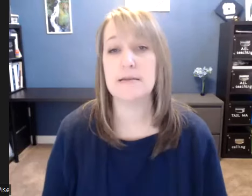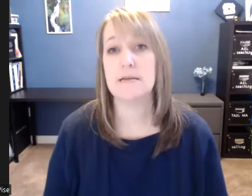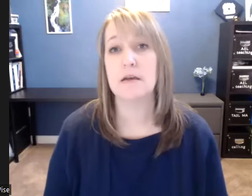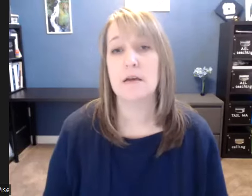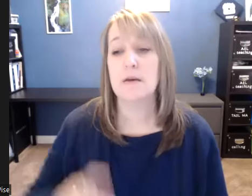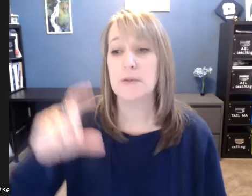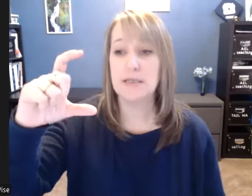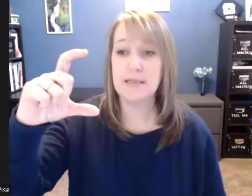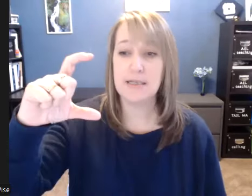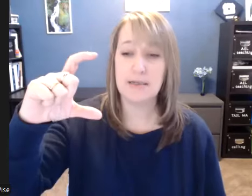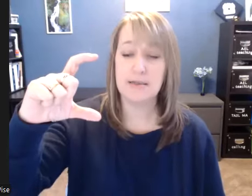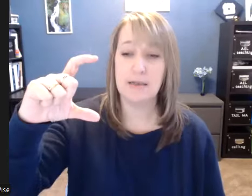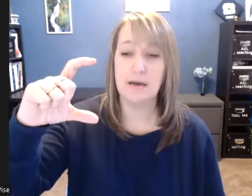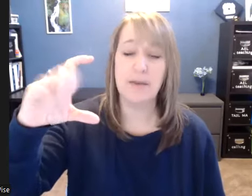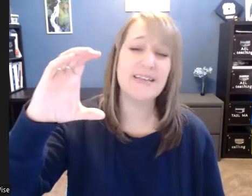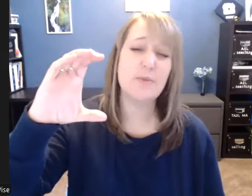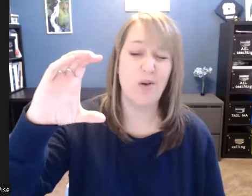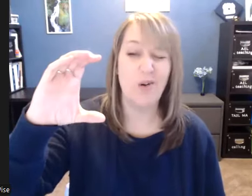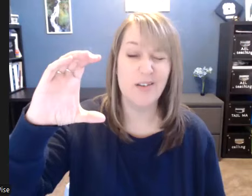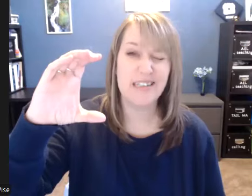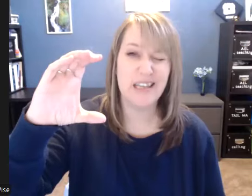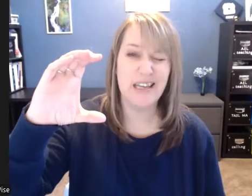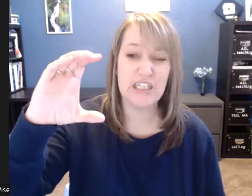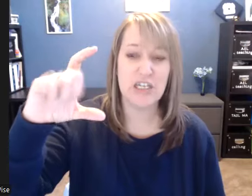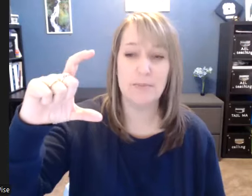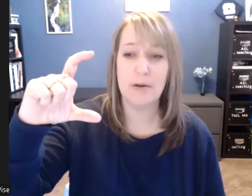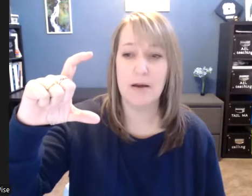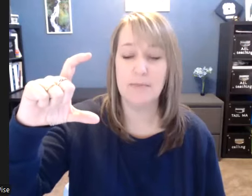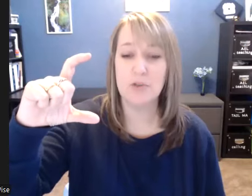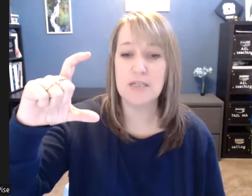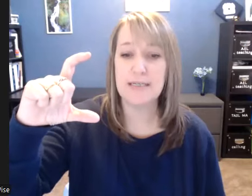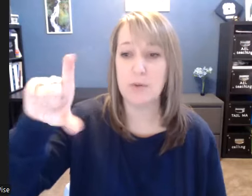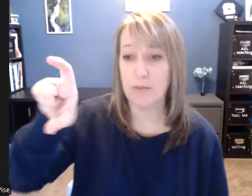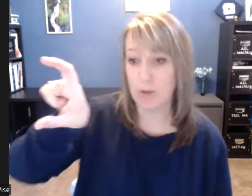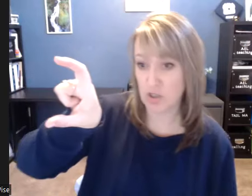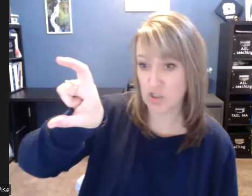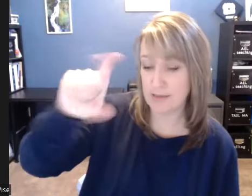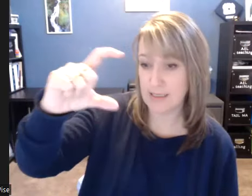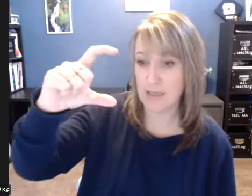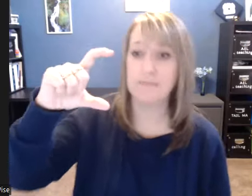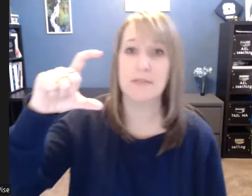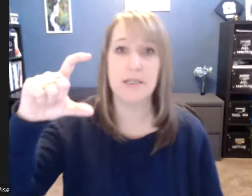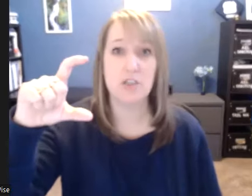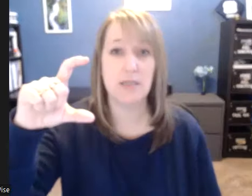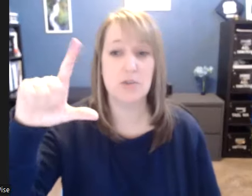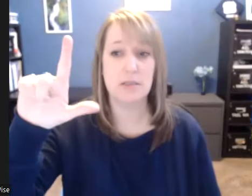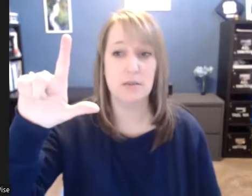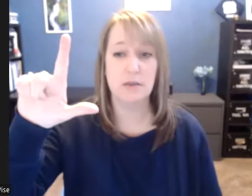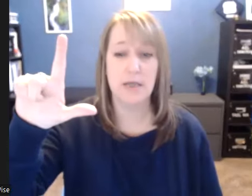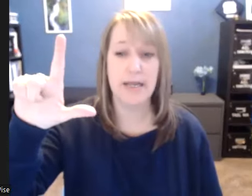Police. Police is, I've seen it with a whole C hand shape. Usually I see it with a partial C hand shape, just an